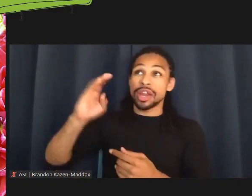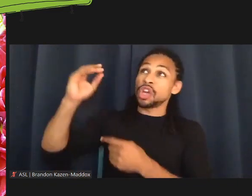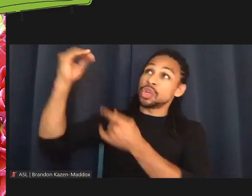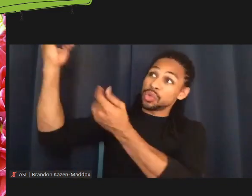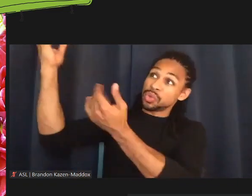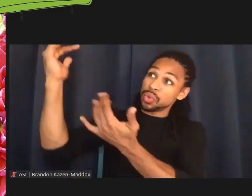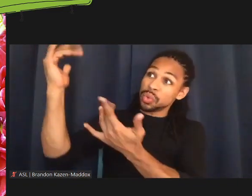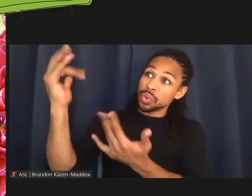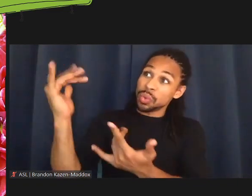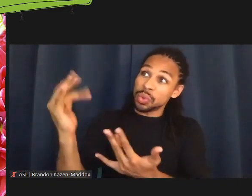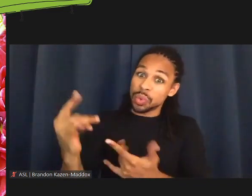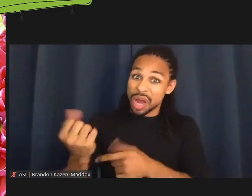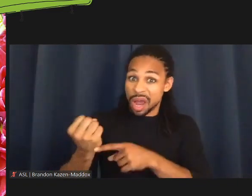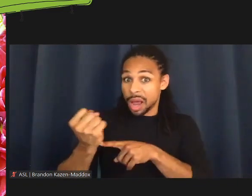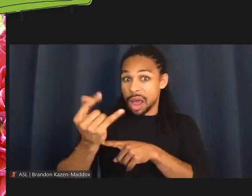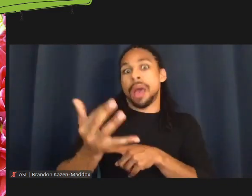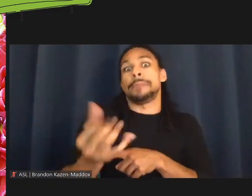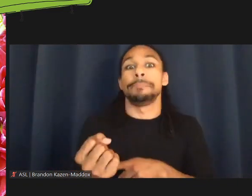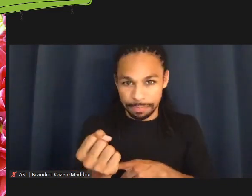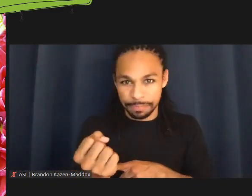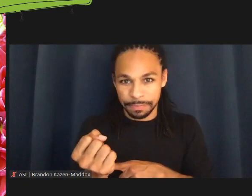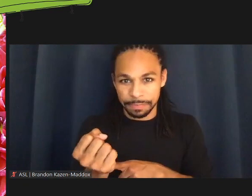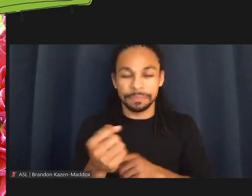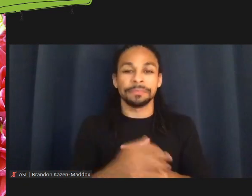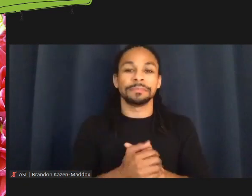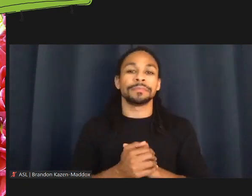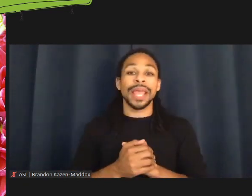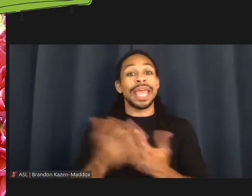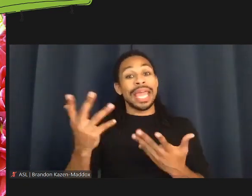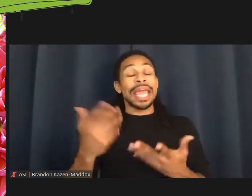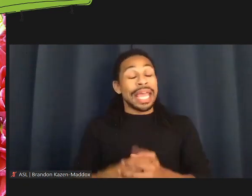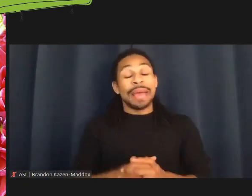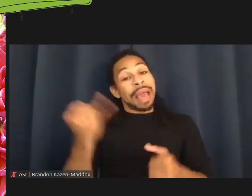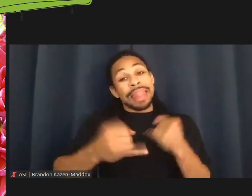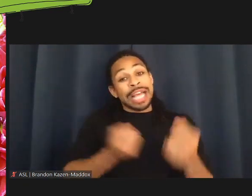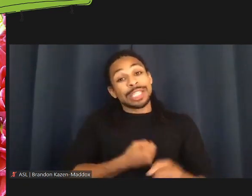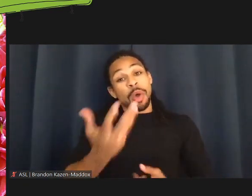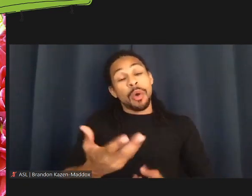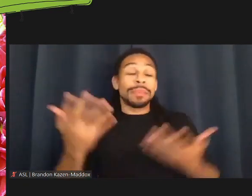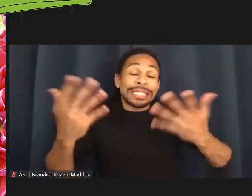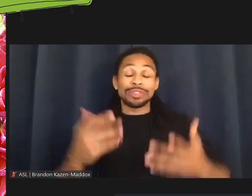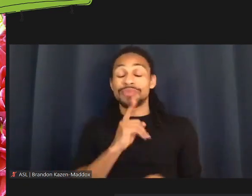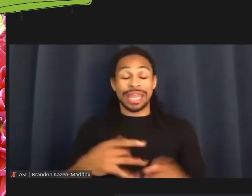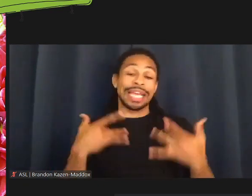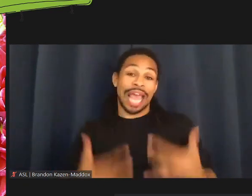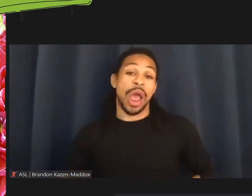Okay, my last poem. It's a downer. I don't know why I put this at the end.